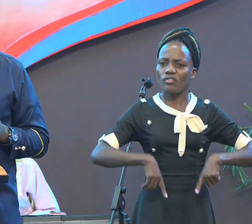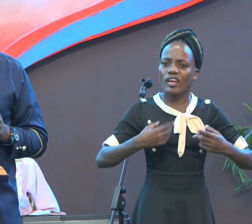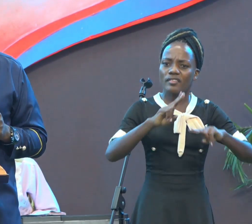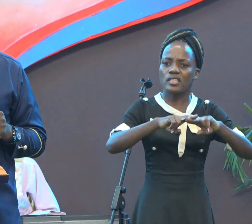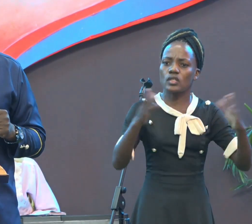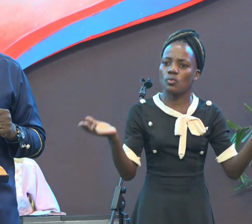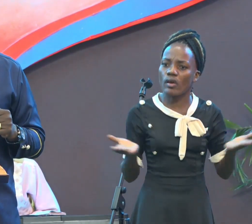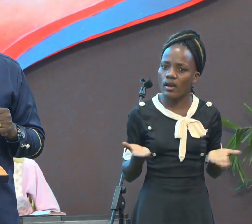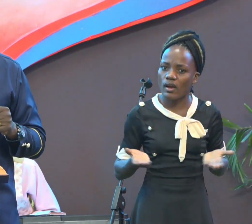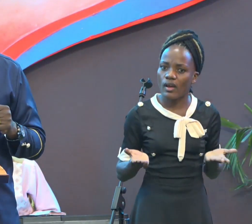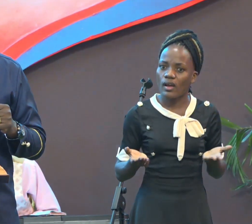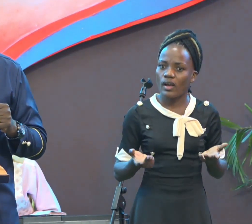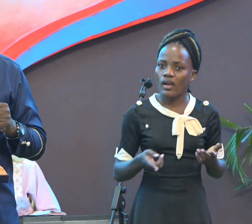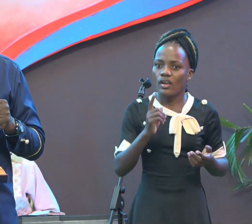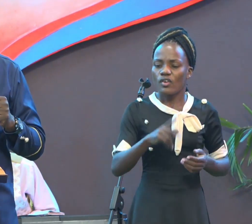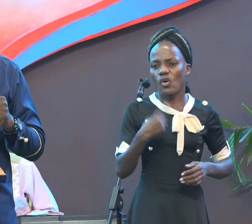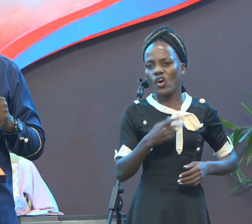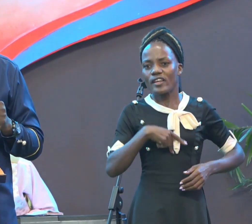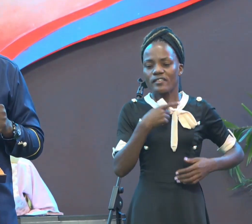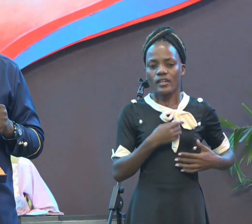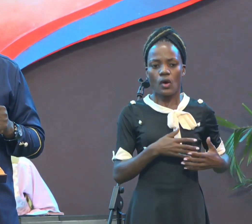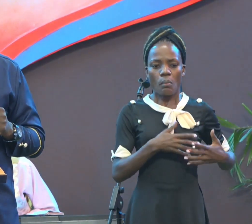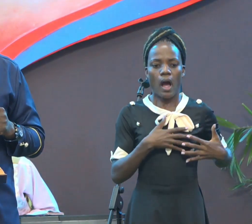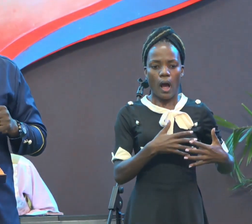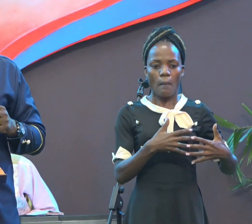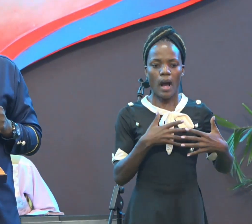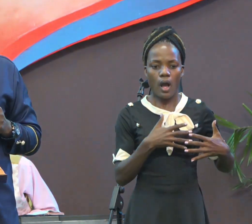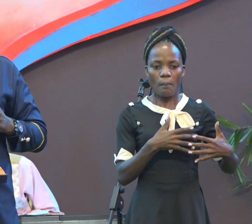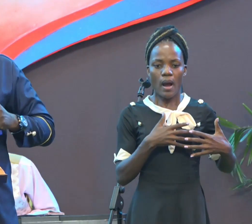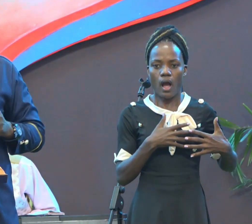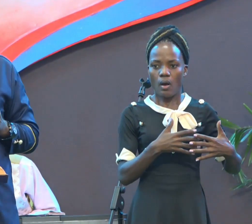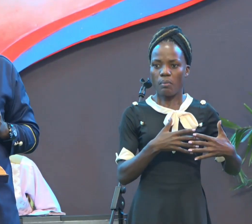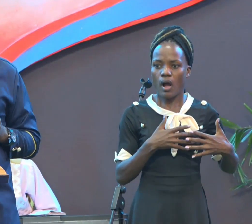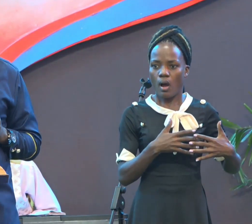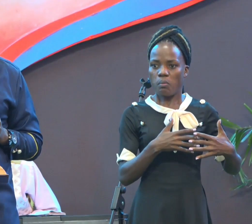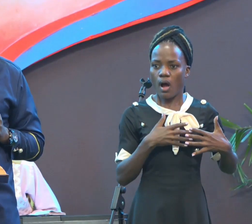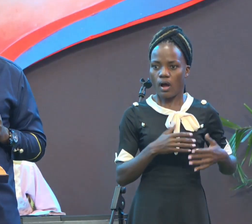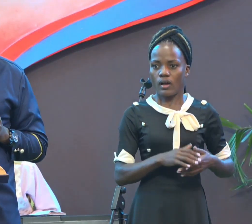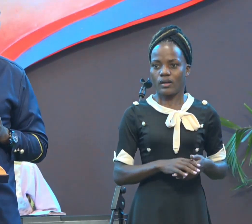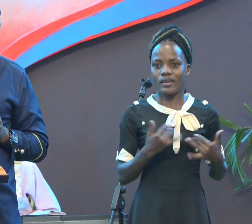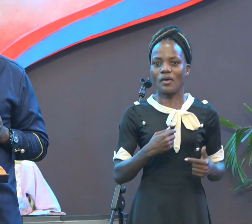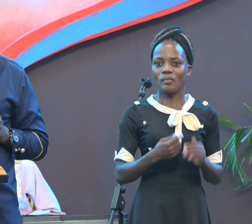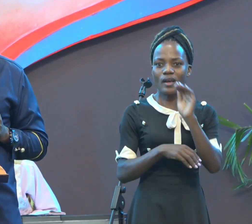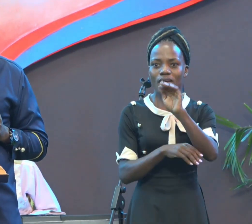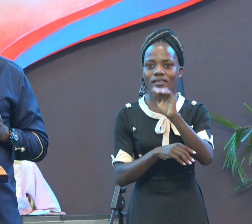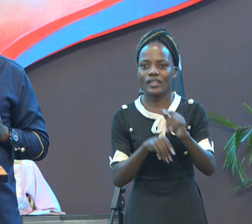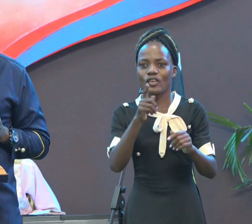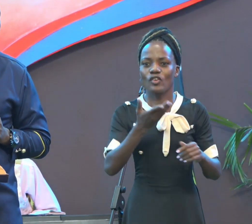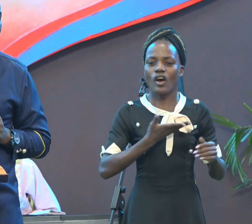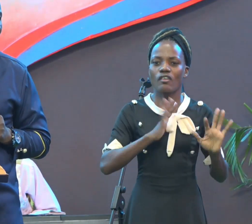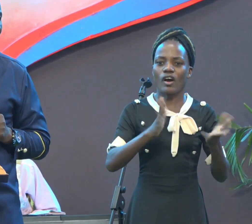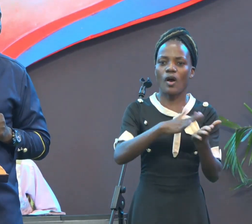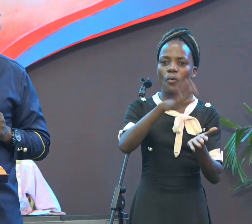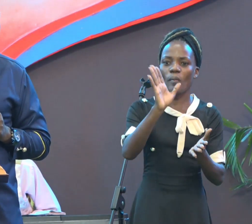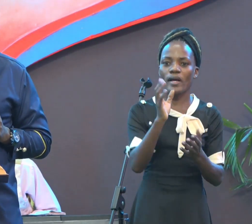life seated? Owulira akatima kuba tutu. You just hear your heart pumping. Kati njagala kubuuza gwenkana ki gw'osigazzaawo. Now I want to ask how much is it that